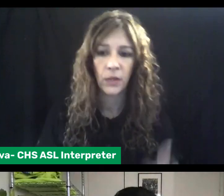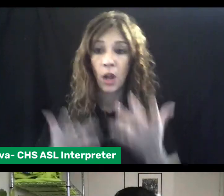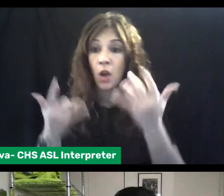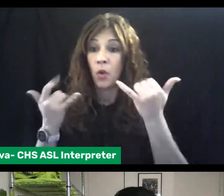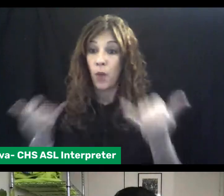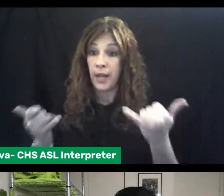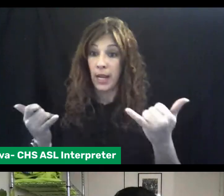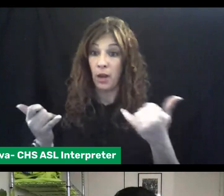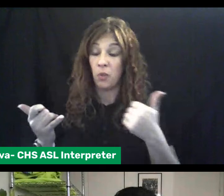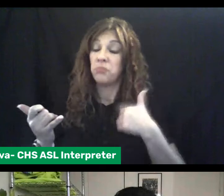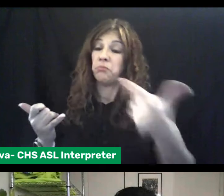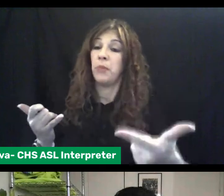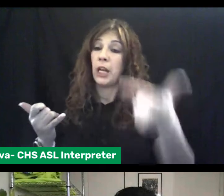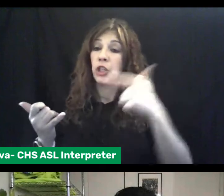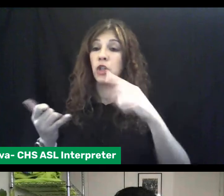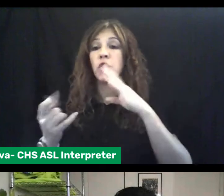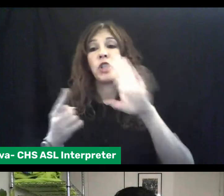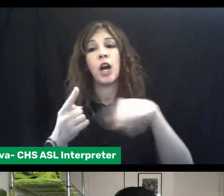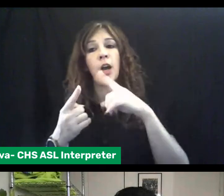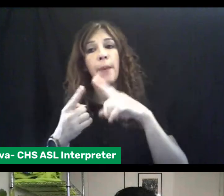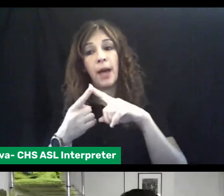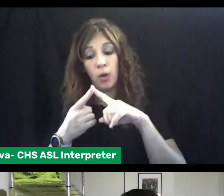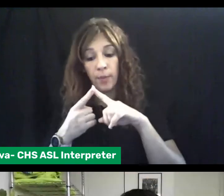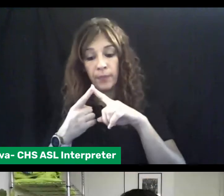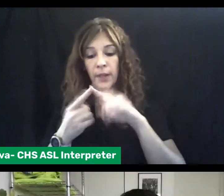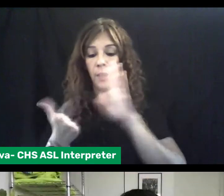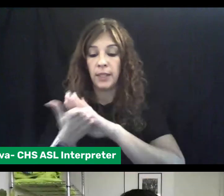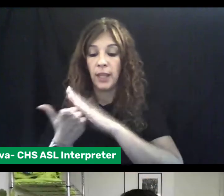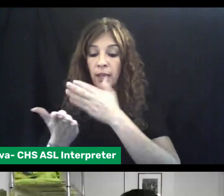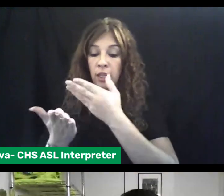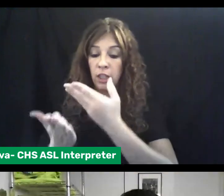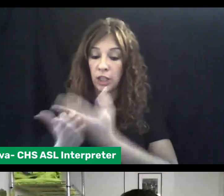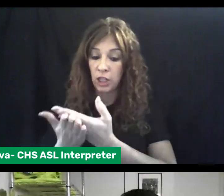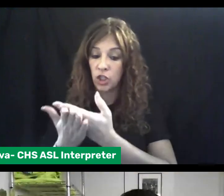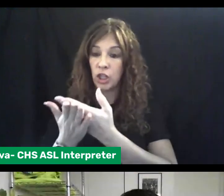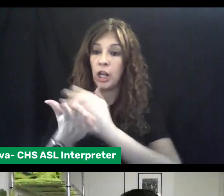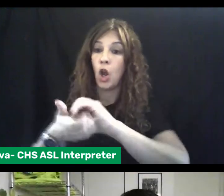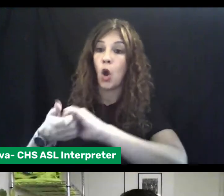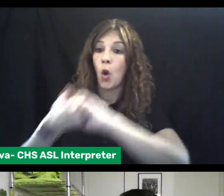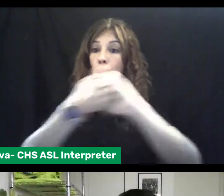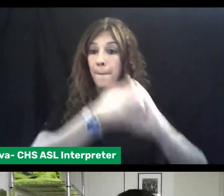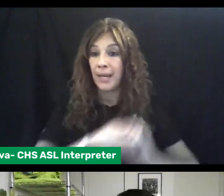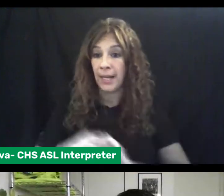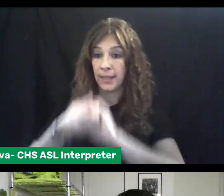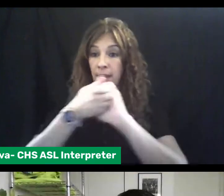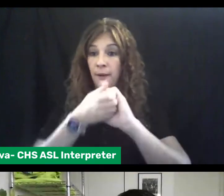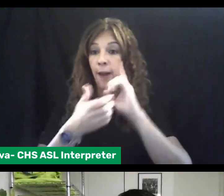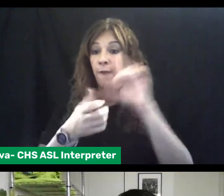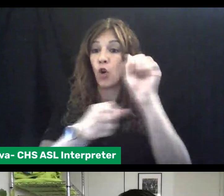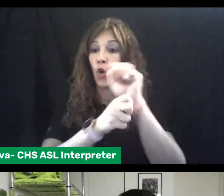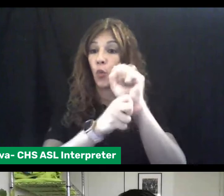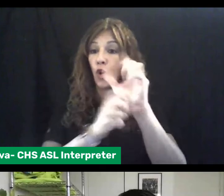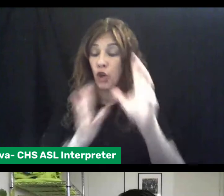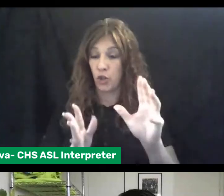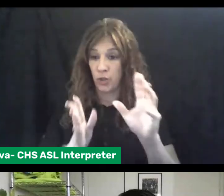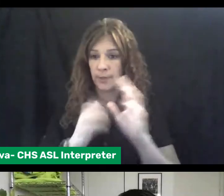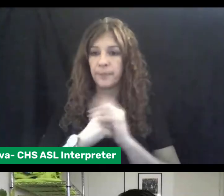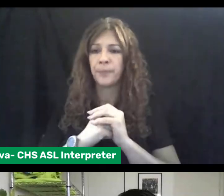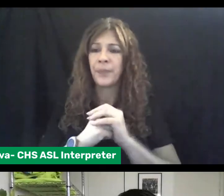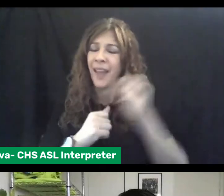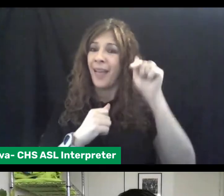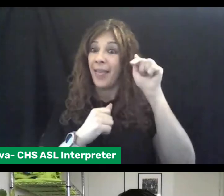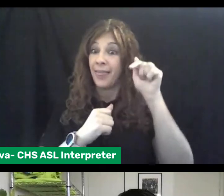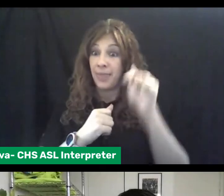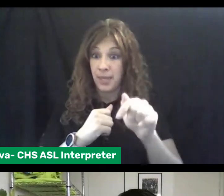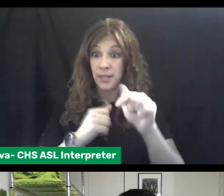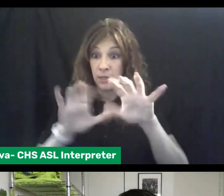cocina compartida de trabajadores cooperativistas. Esta cocina fue creada para